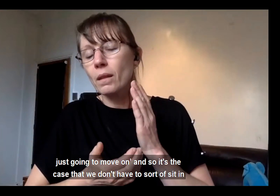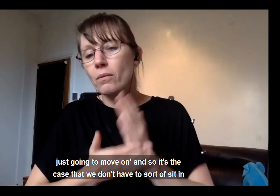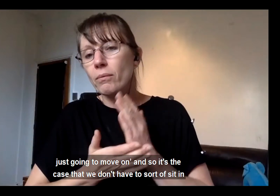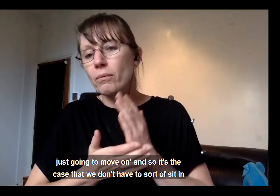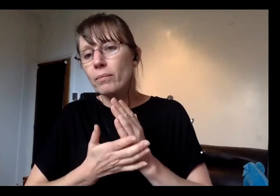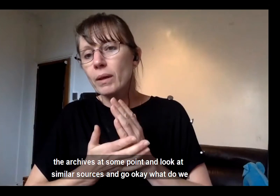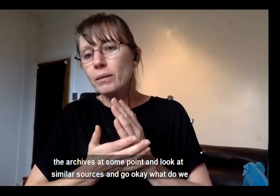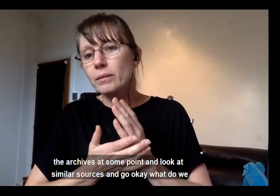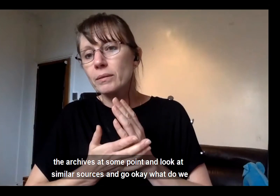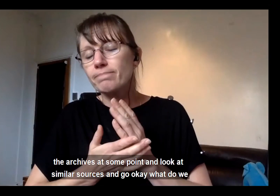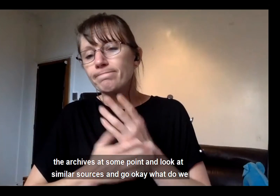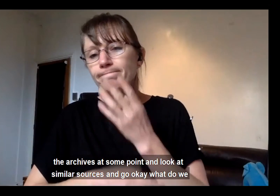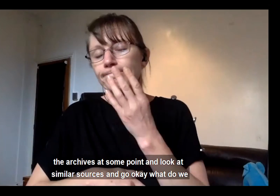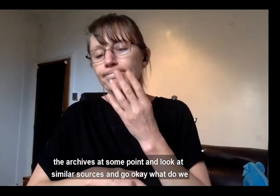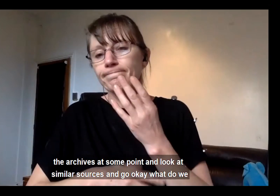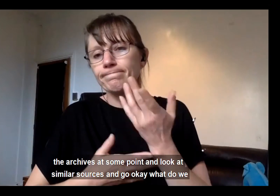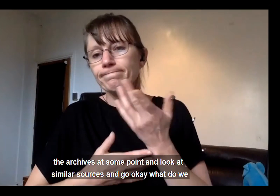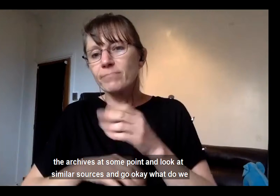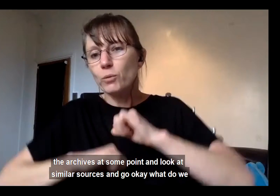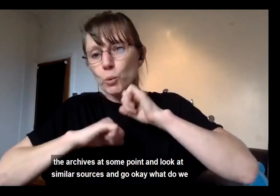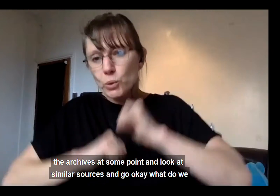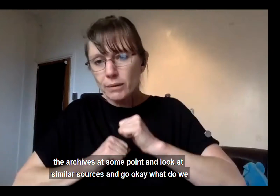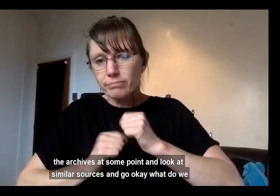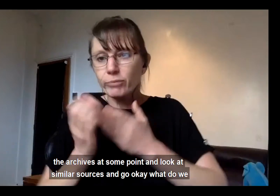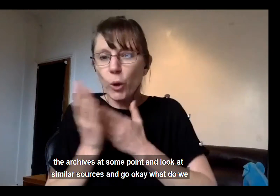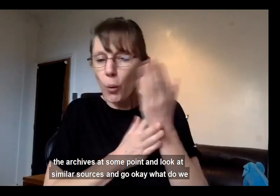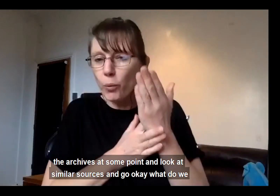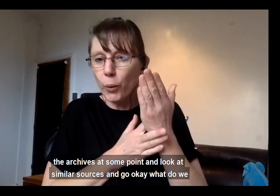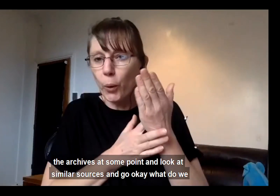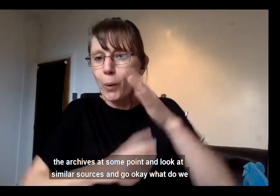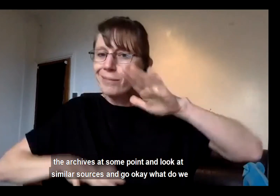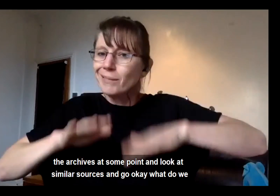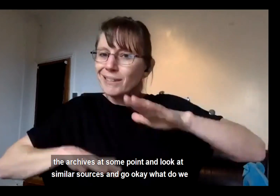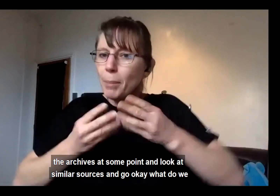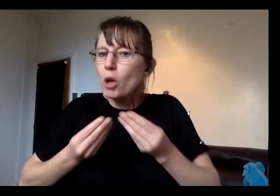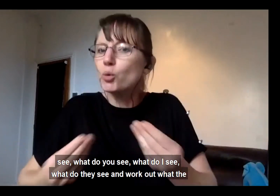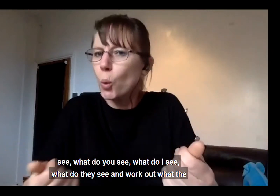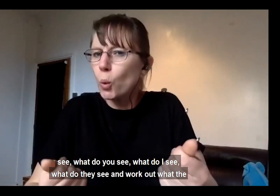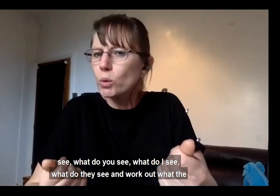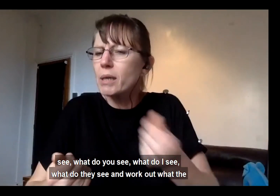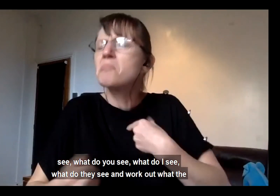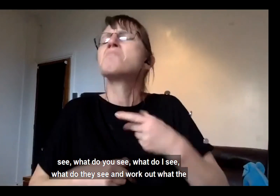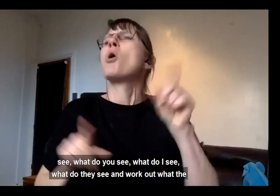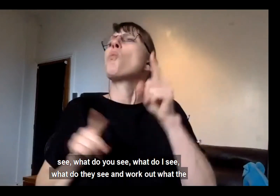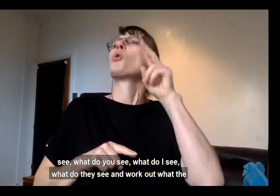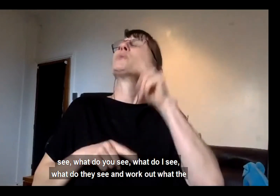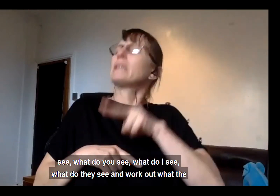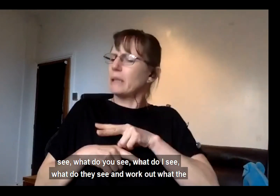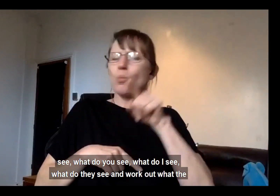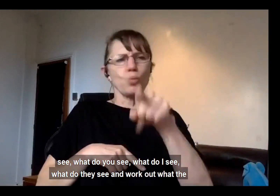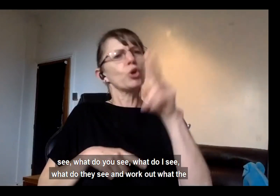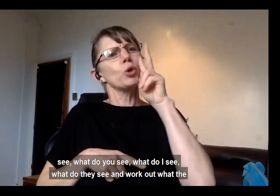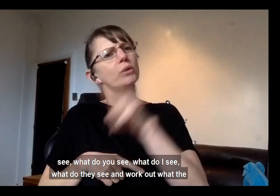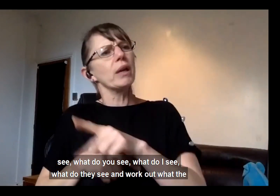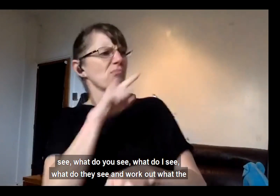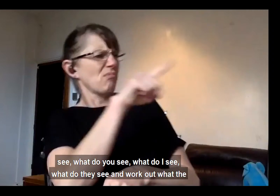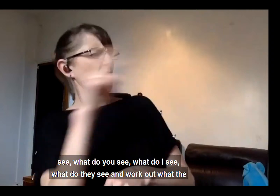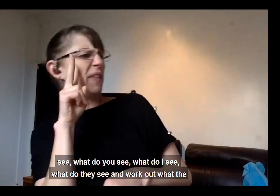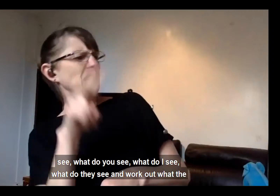have to sort of sit in the archives at some point and look at similar sources and go, well, okay, what do we see? What do you see? What do I see? What do they